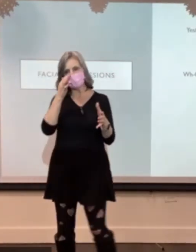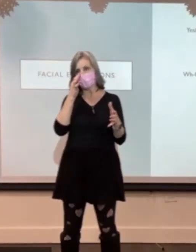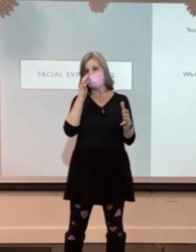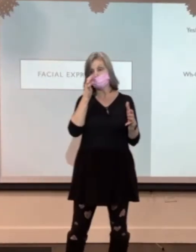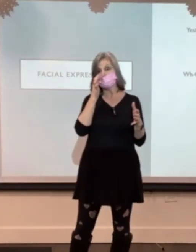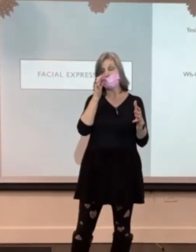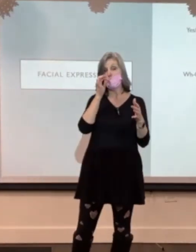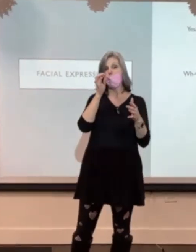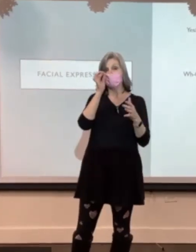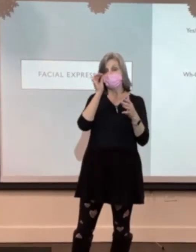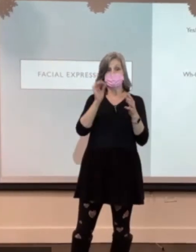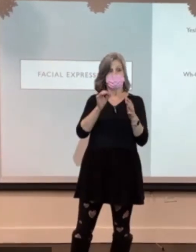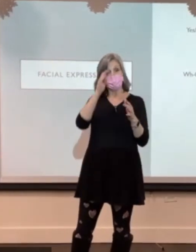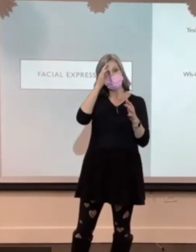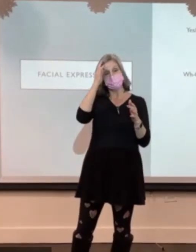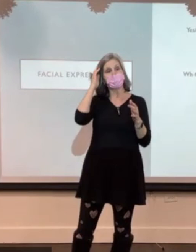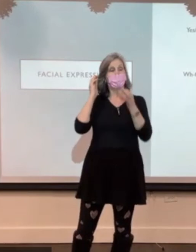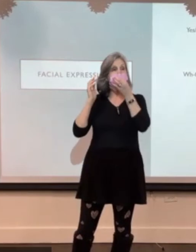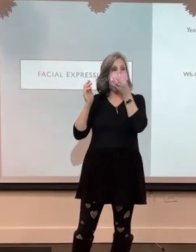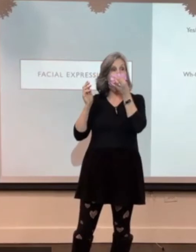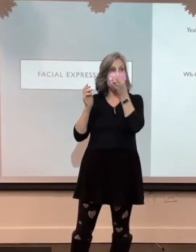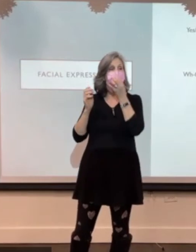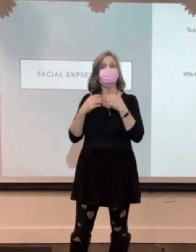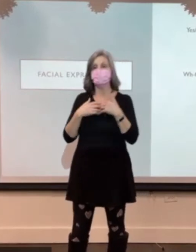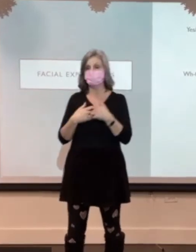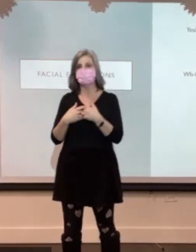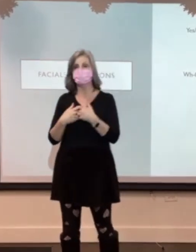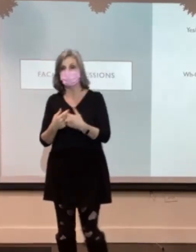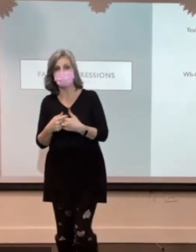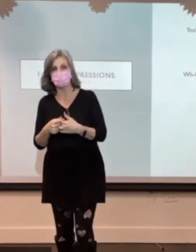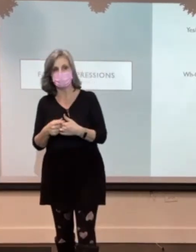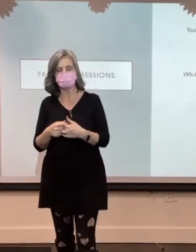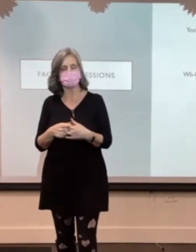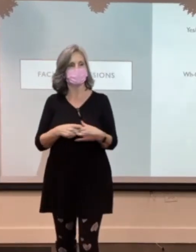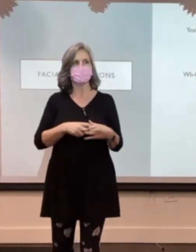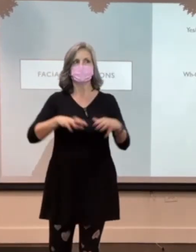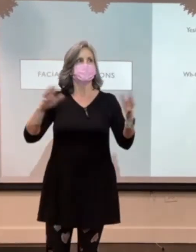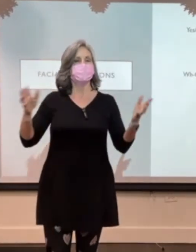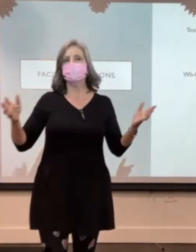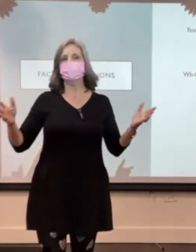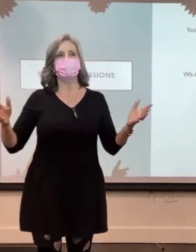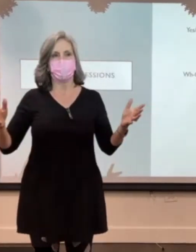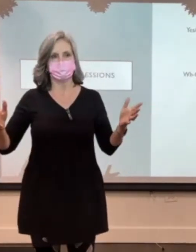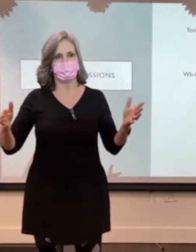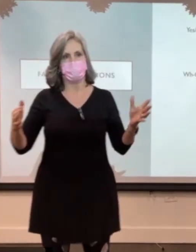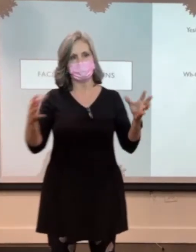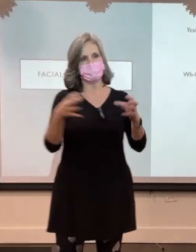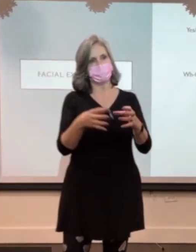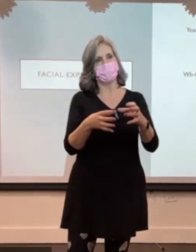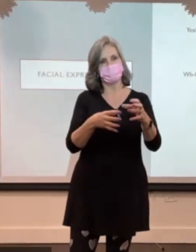that is so intense, but I watched it, and even as someone who knows about the culture, couldn't imagine how difficult